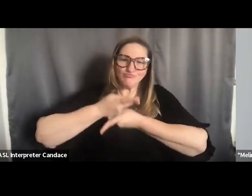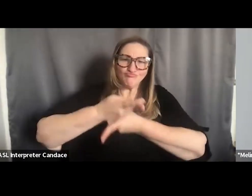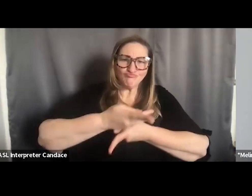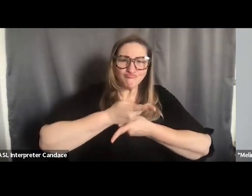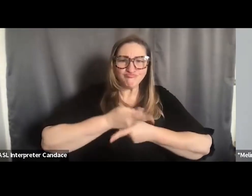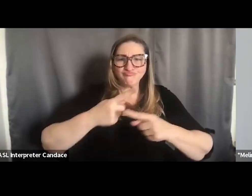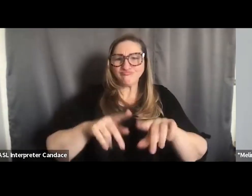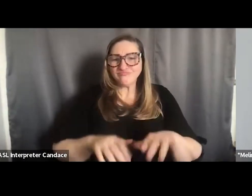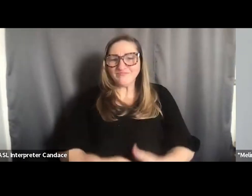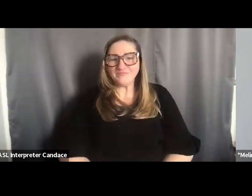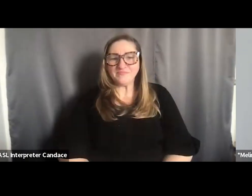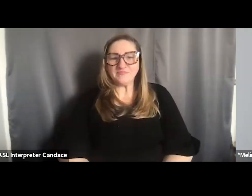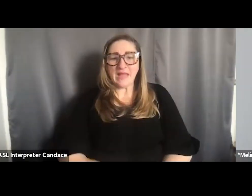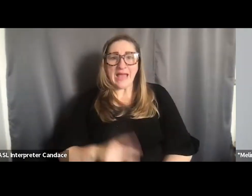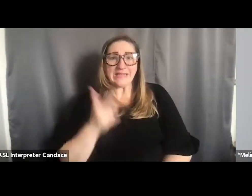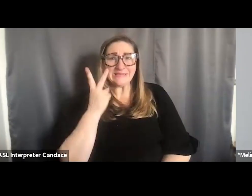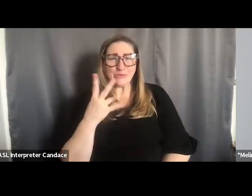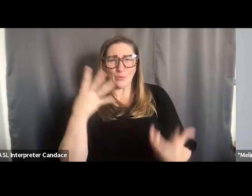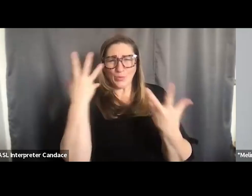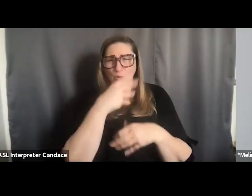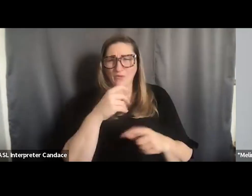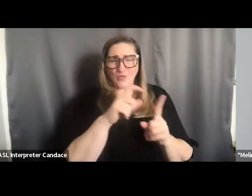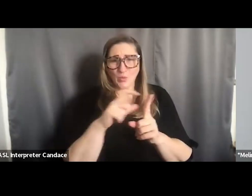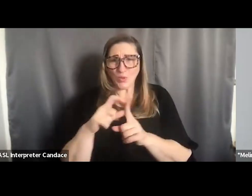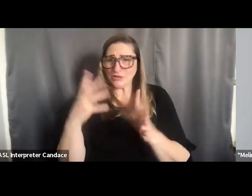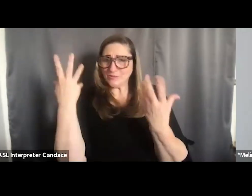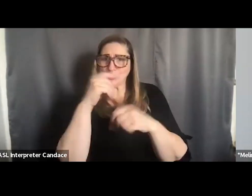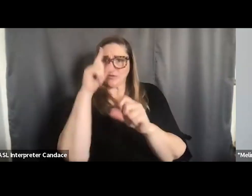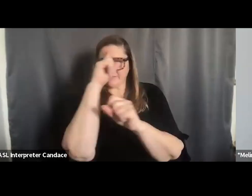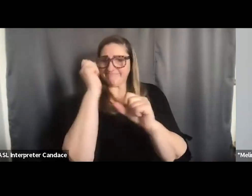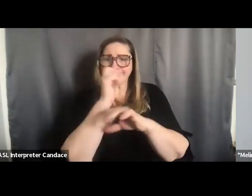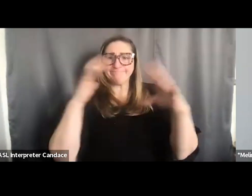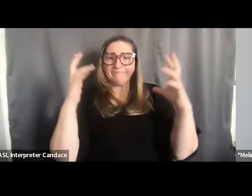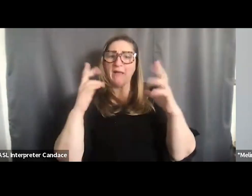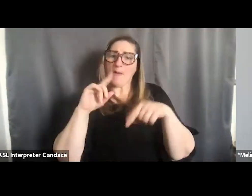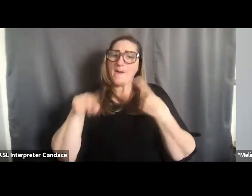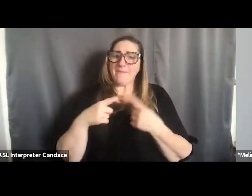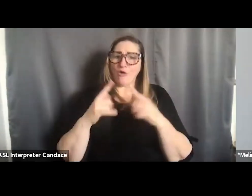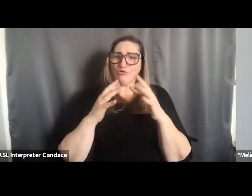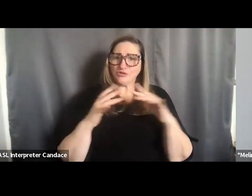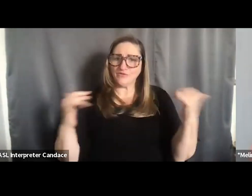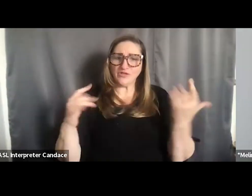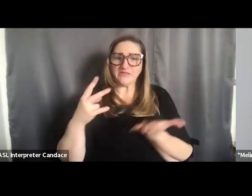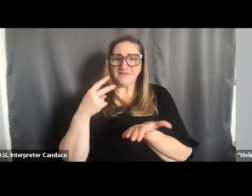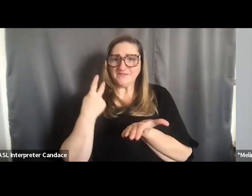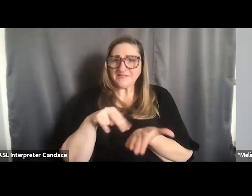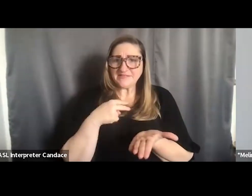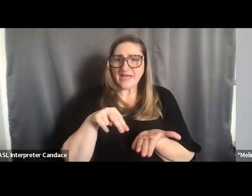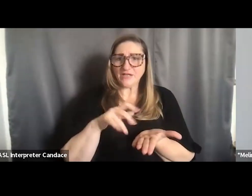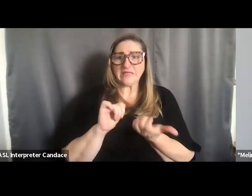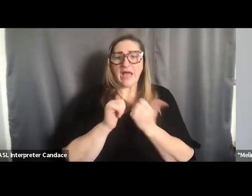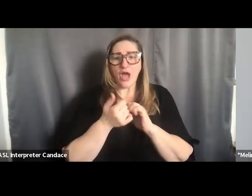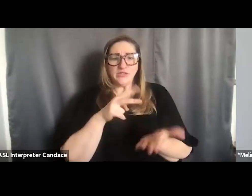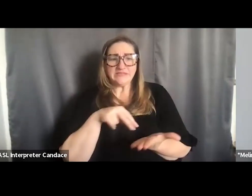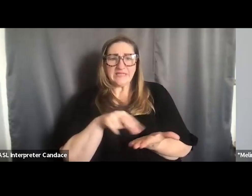chat. I'm seeing some beautiful words, beautiful visions that are about the diversity of dance, how dance has the power to spread